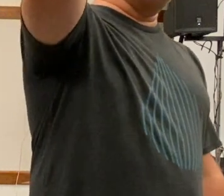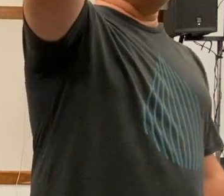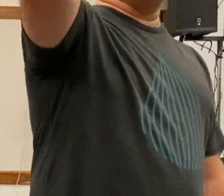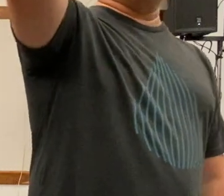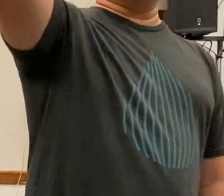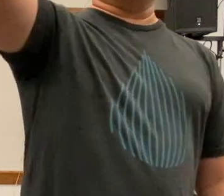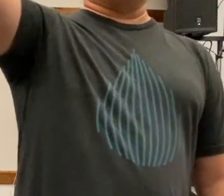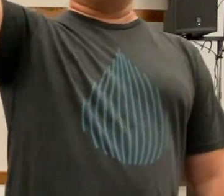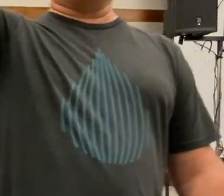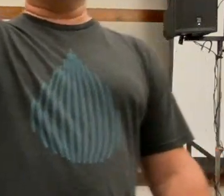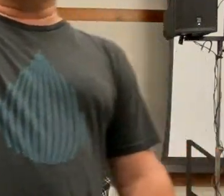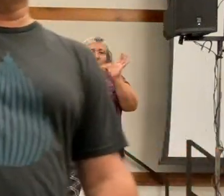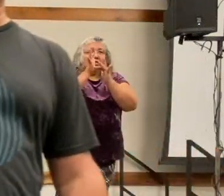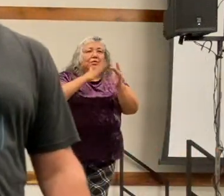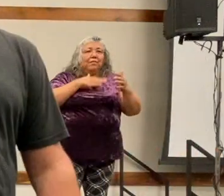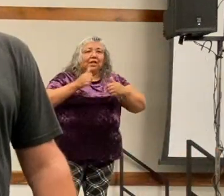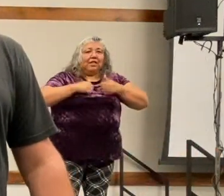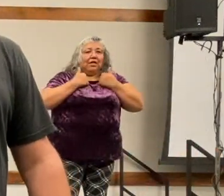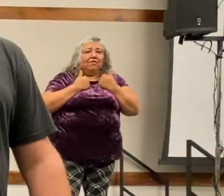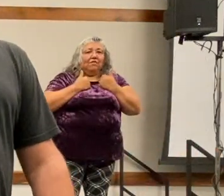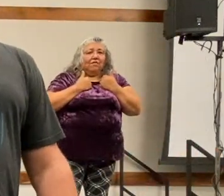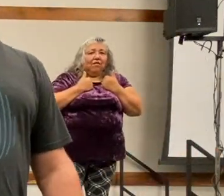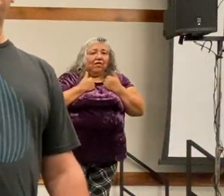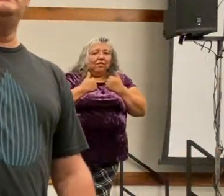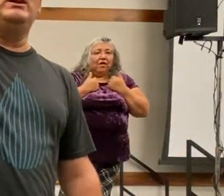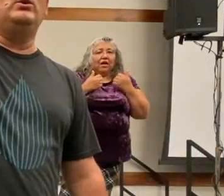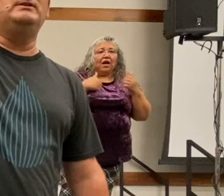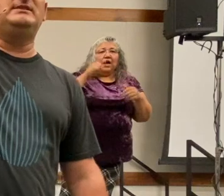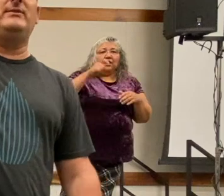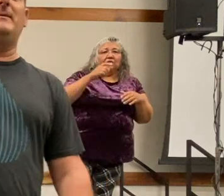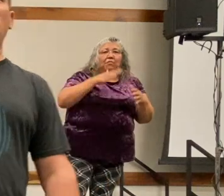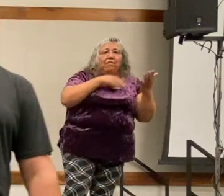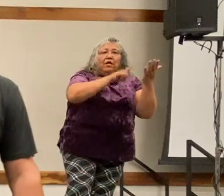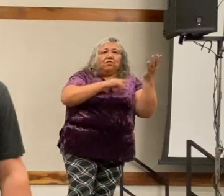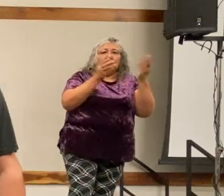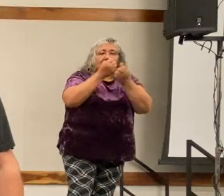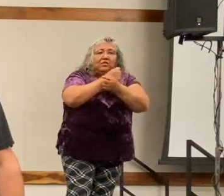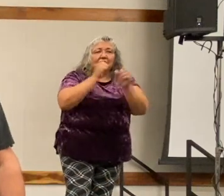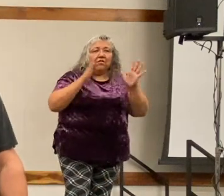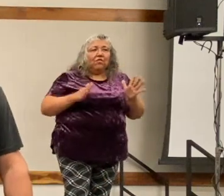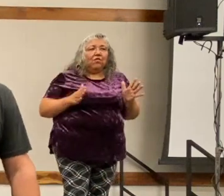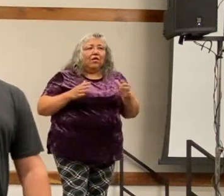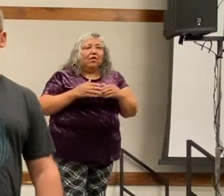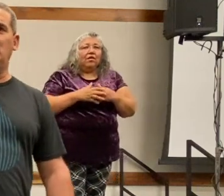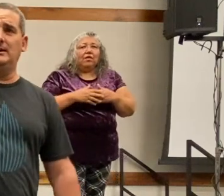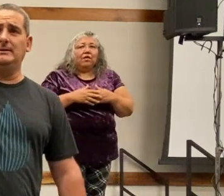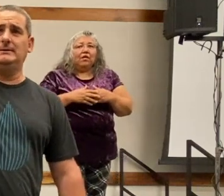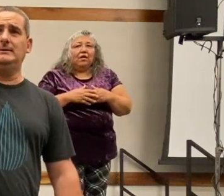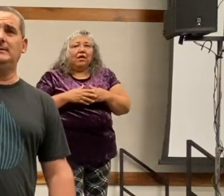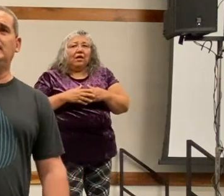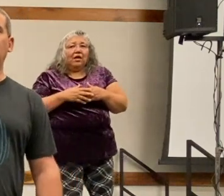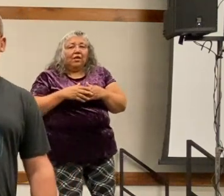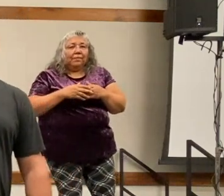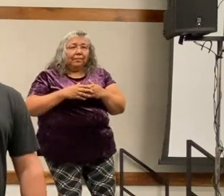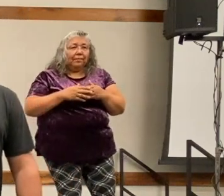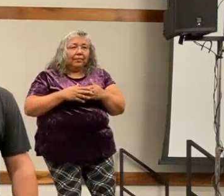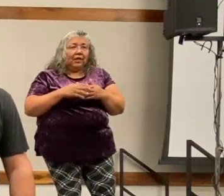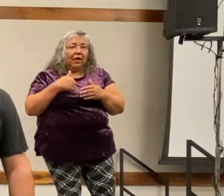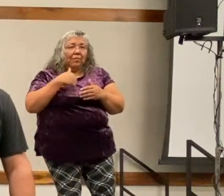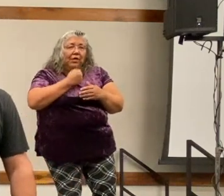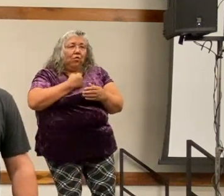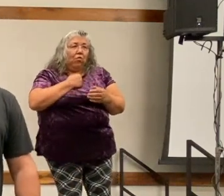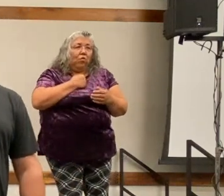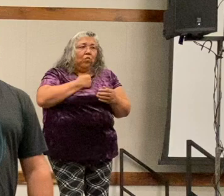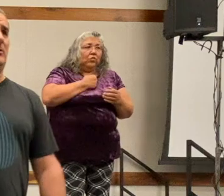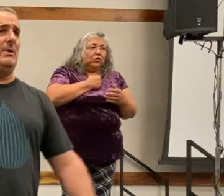I know that I need Jesus in my life. I need him as my Lord and Savior. I've been holding back. I've been waiting too long. And if